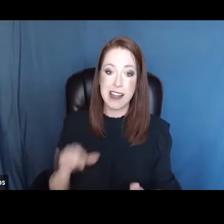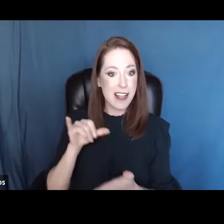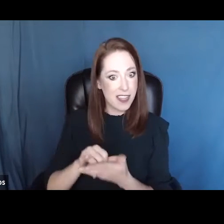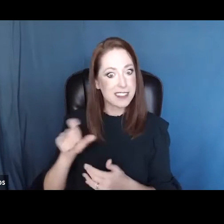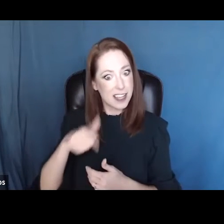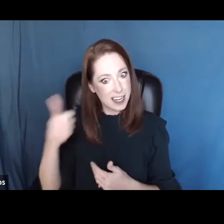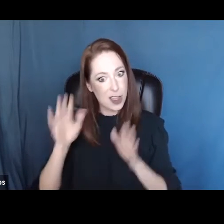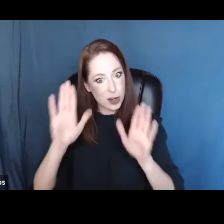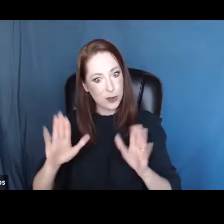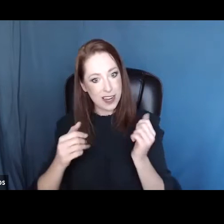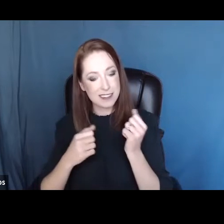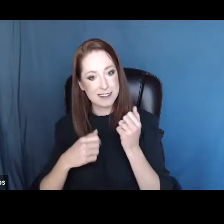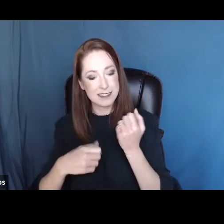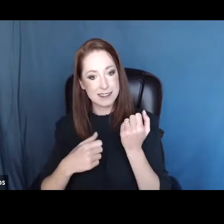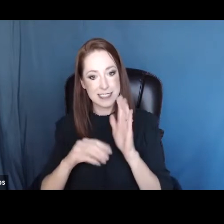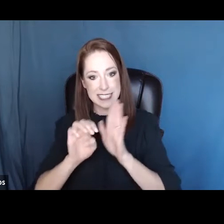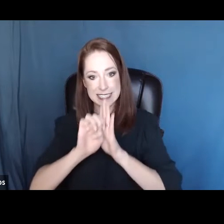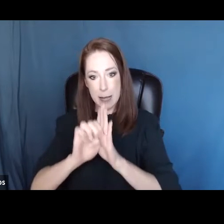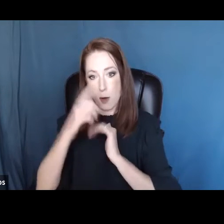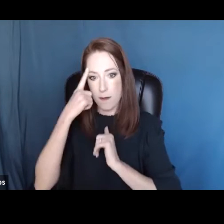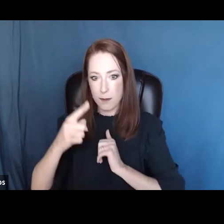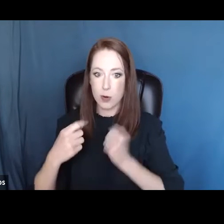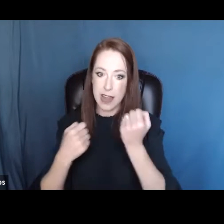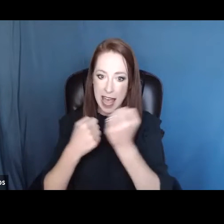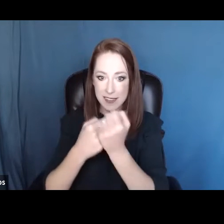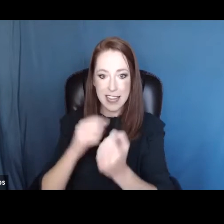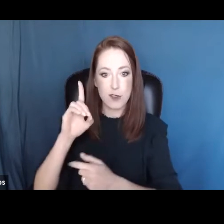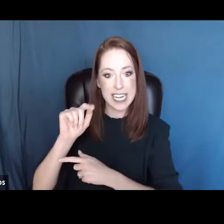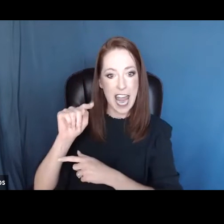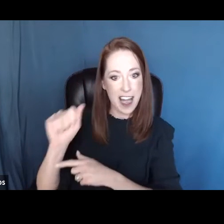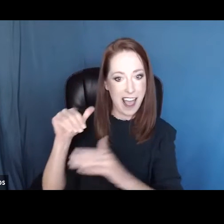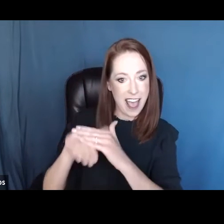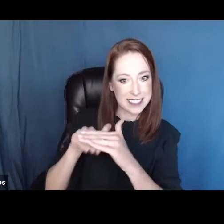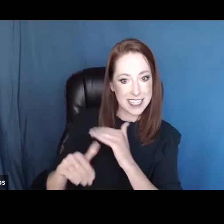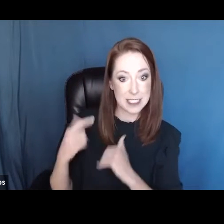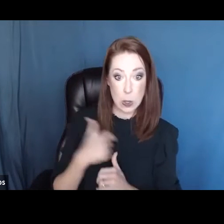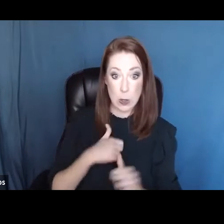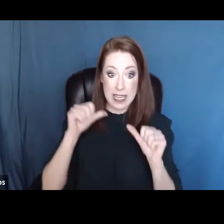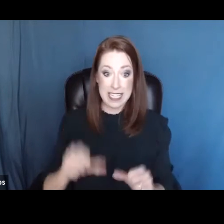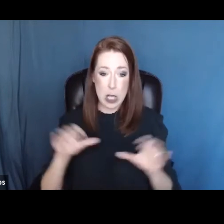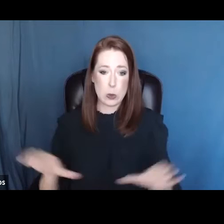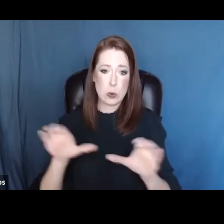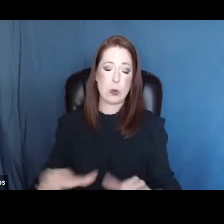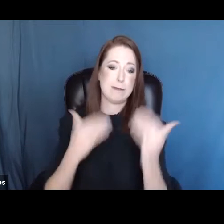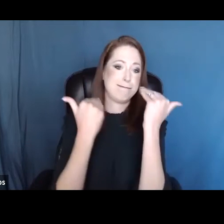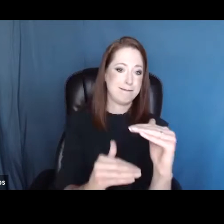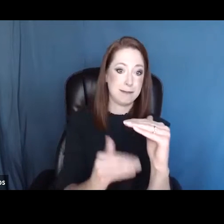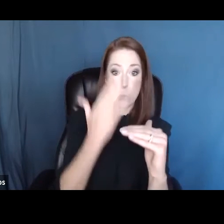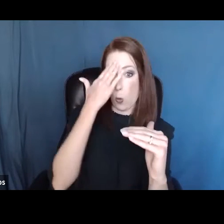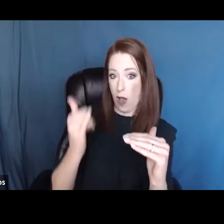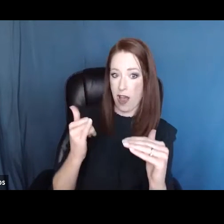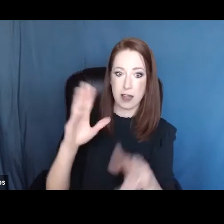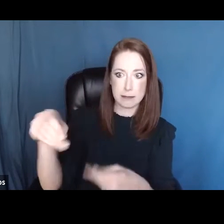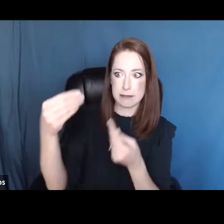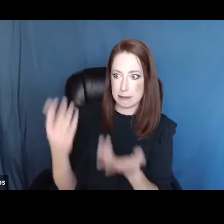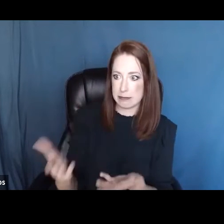advocating for data access within these different data sets, is that often the things that we can do are really limited by the data that's available. And